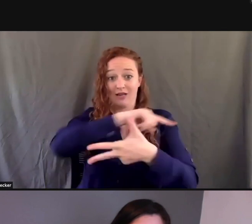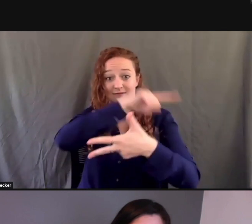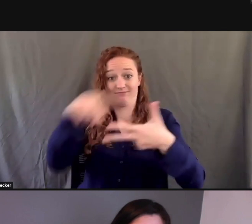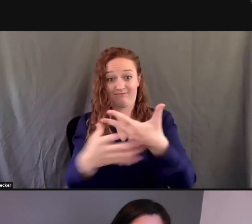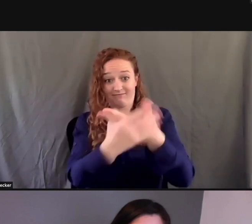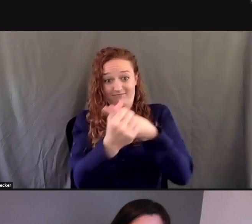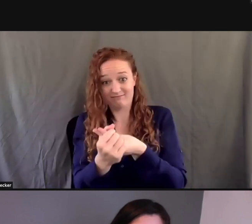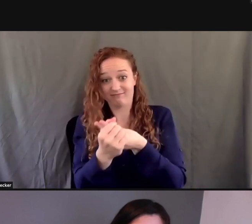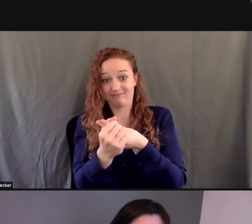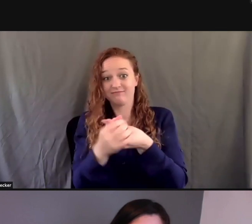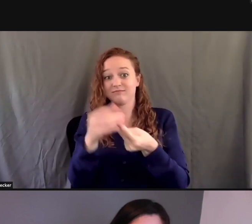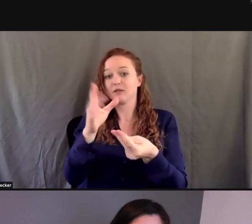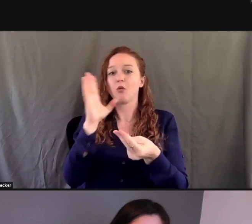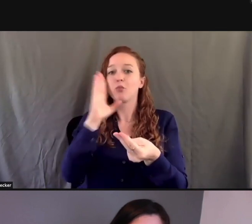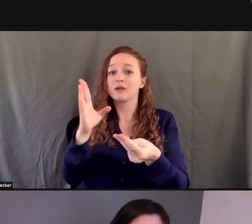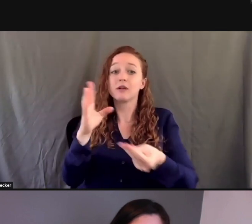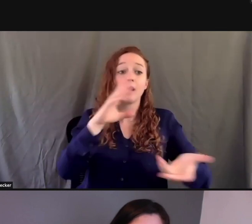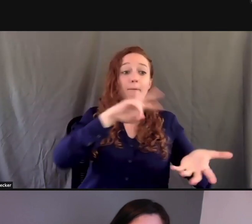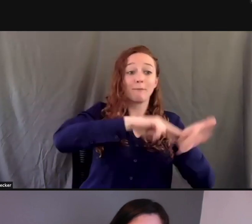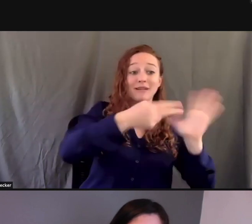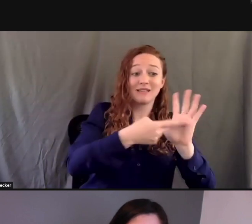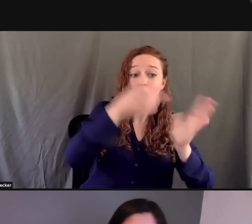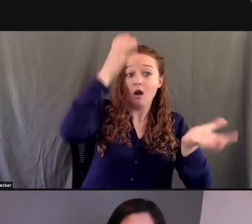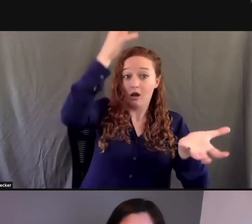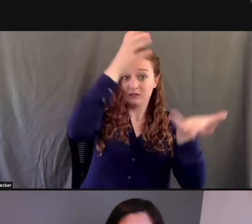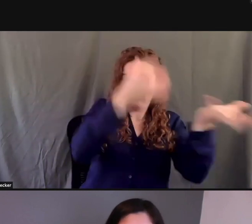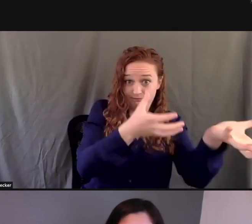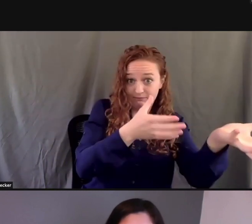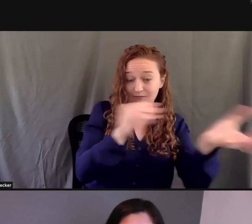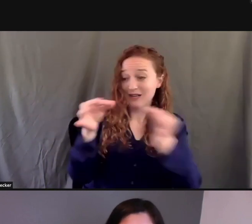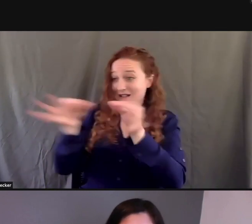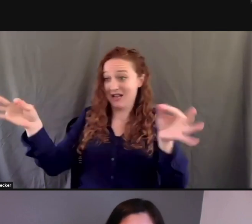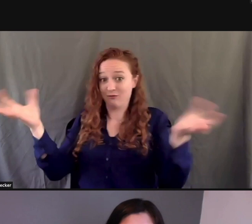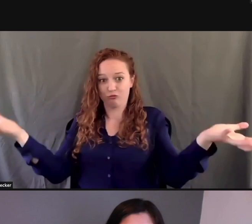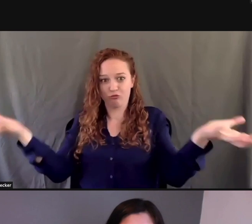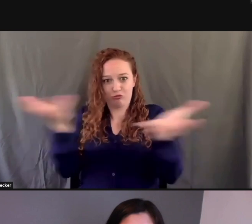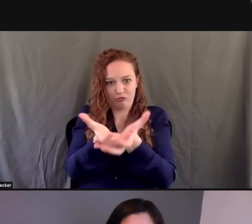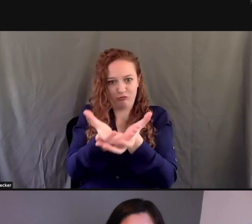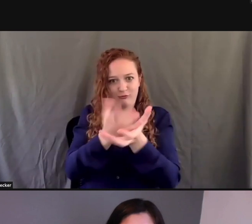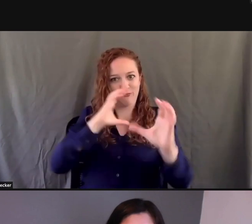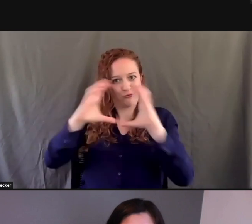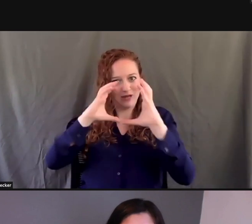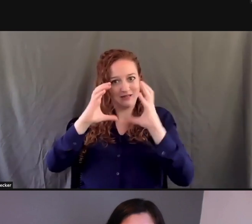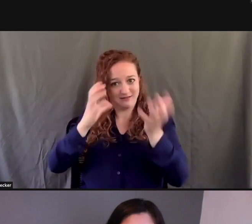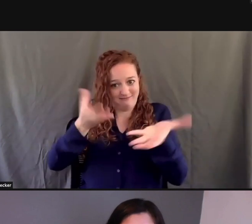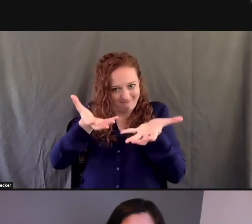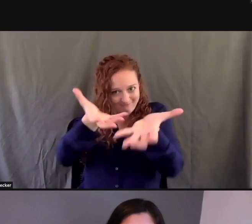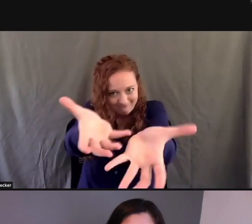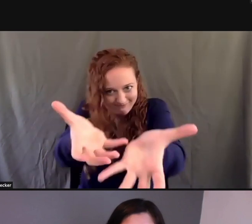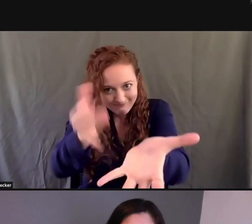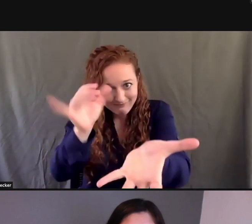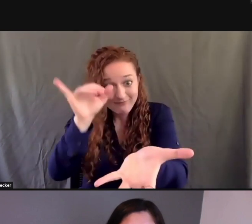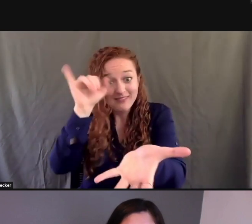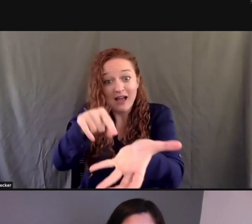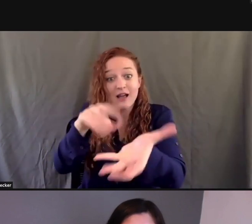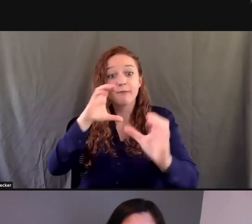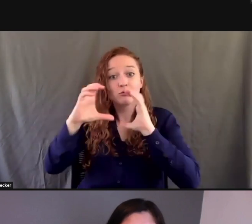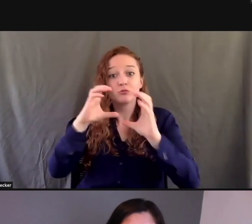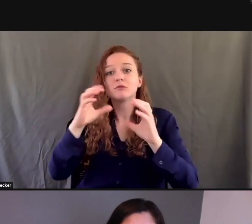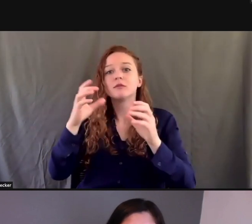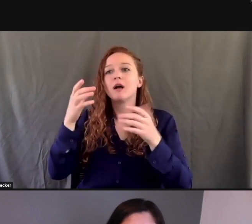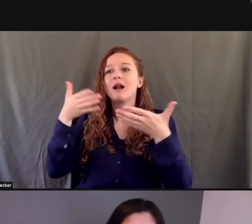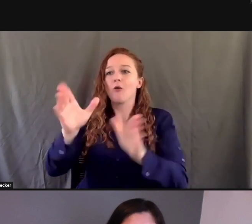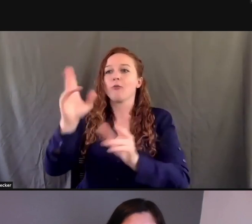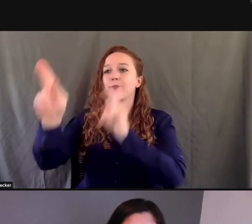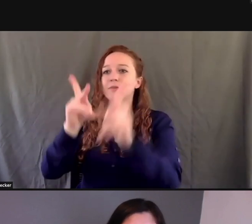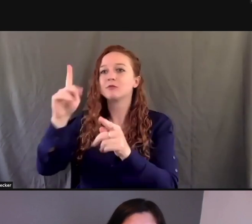critically about our posts, about what we post and what we talk about, engaging in comments. That would be number